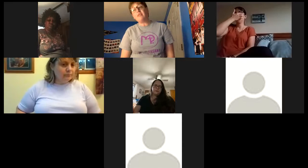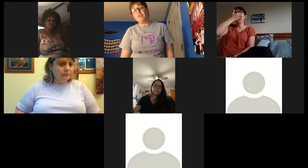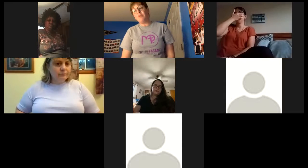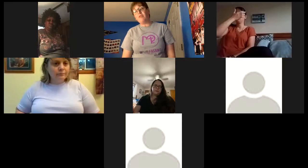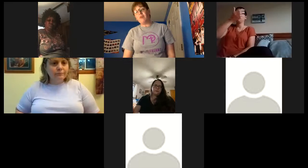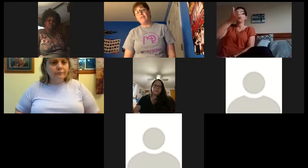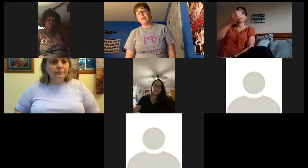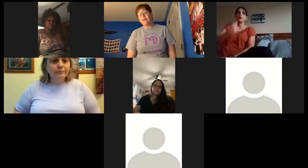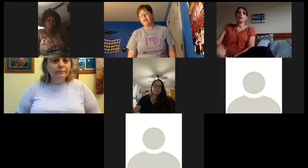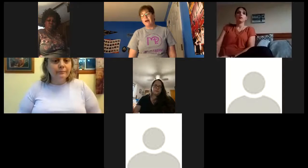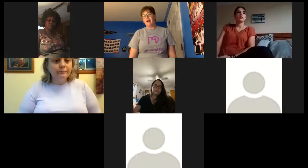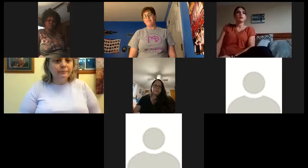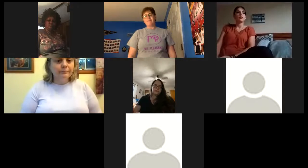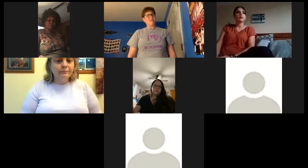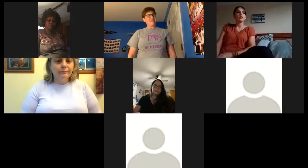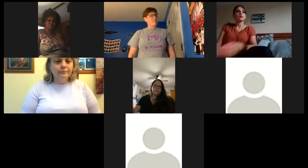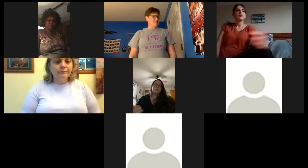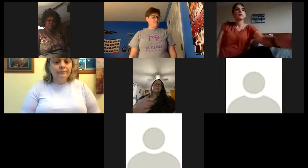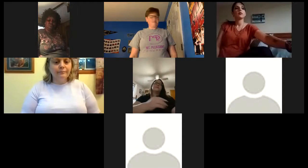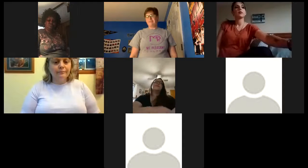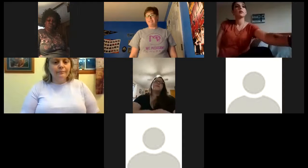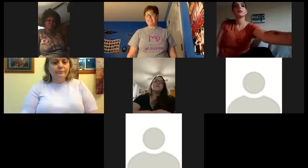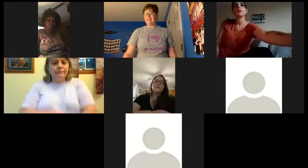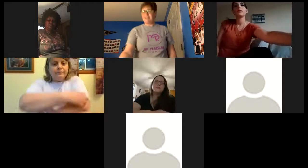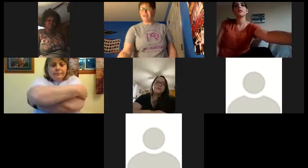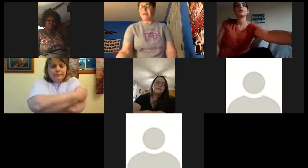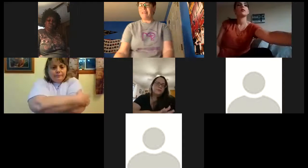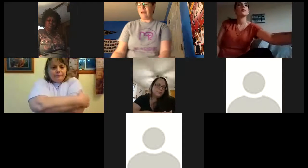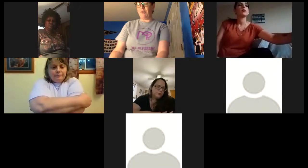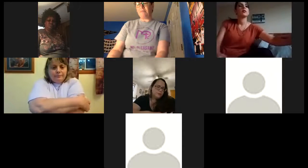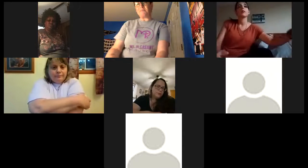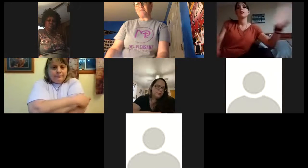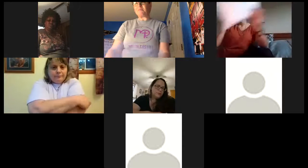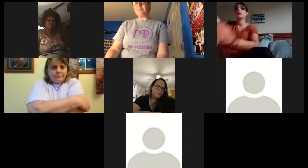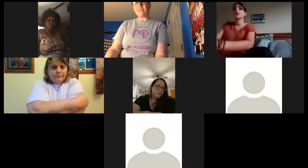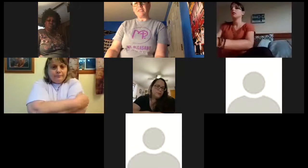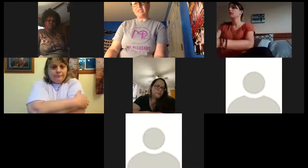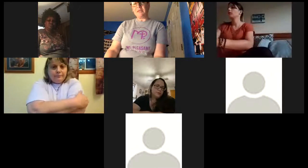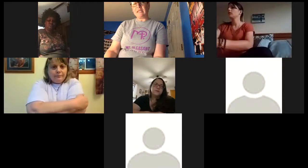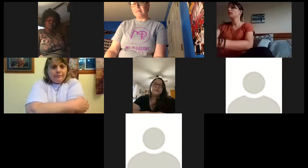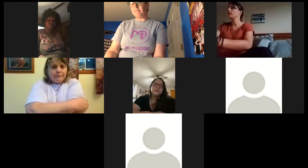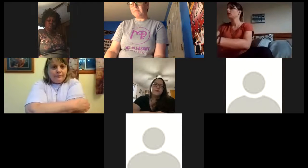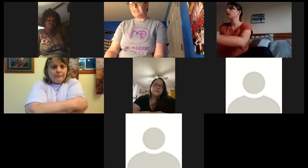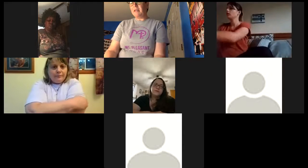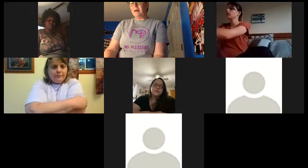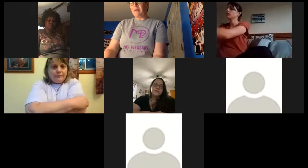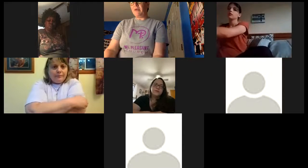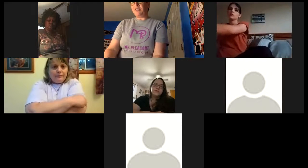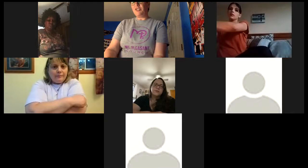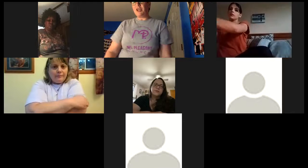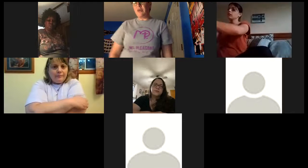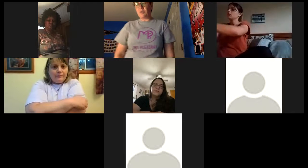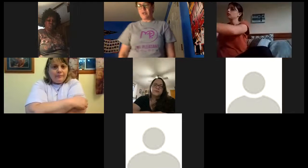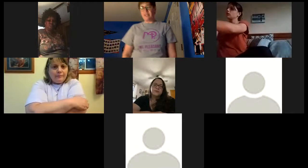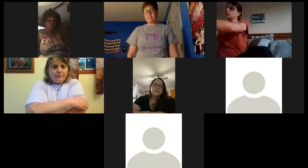did include motive on there. But I was like, I don't know about that one. So, but anyways,